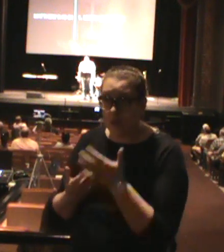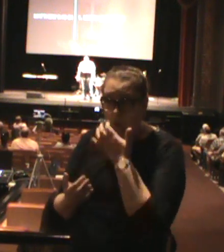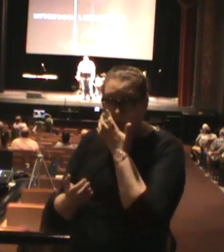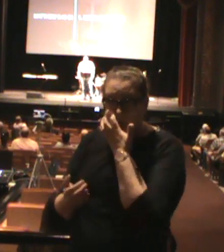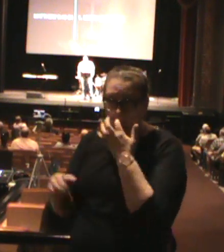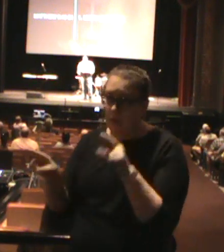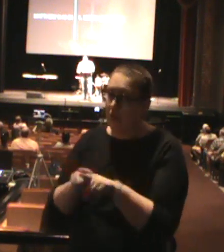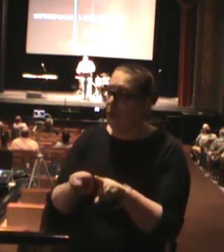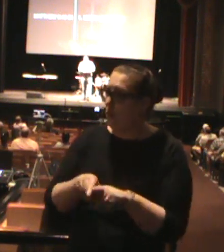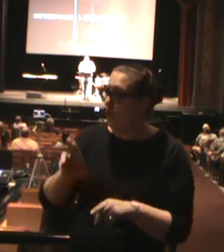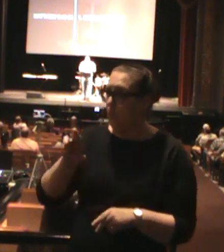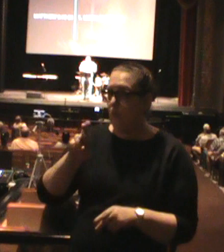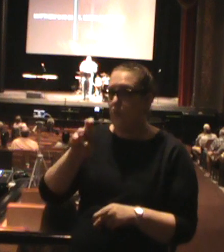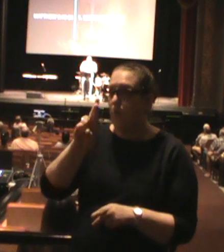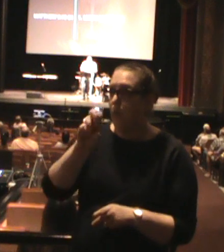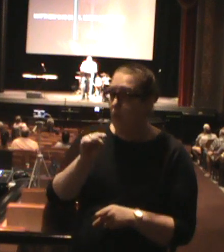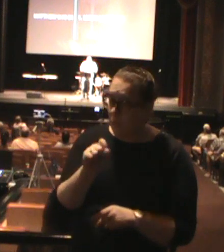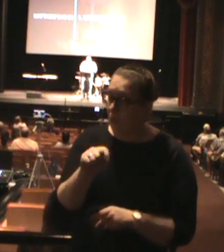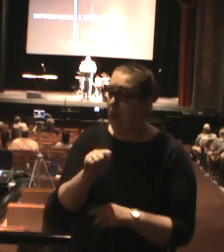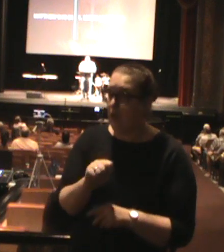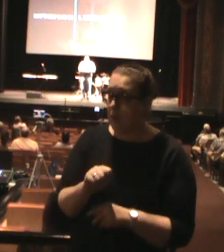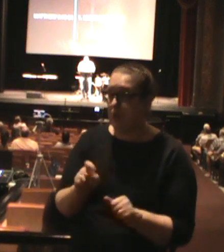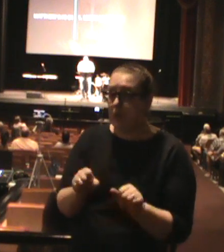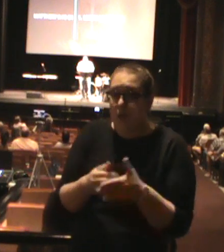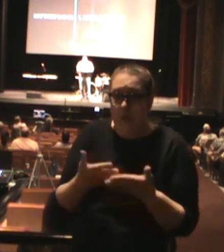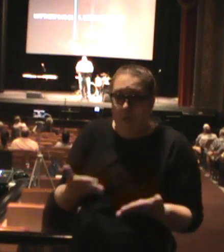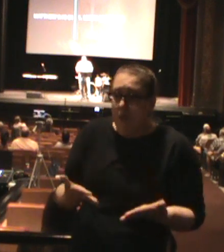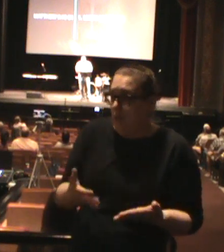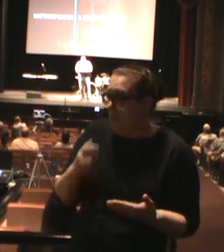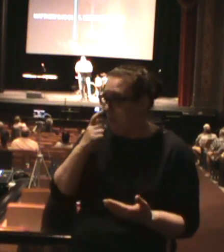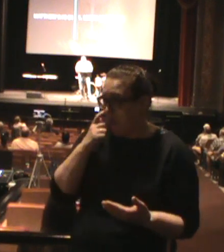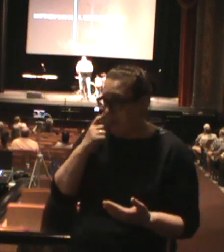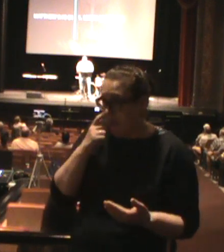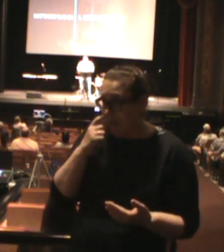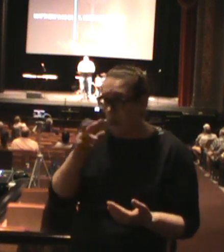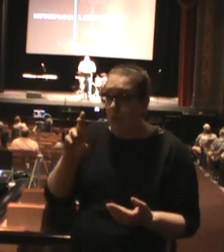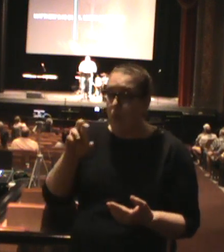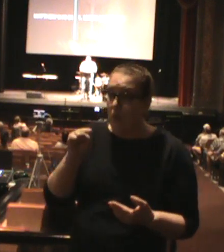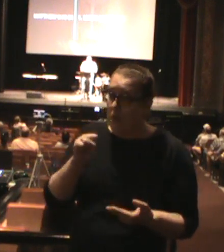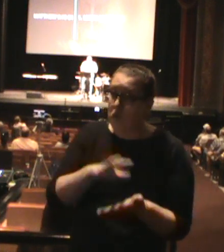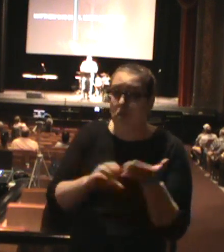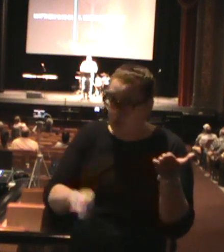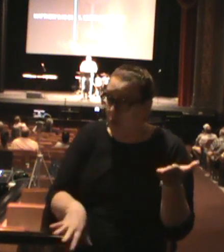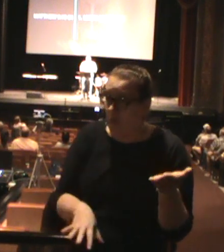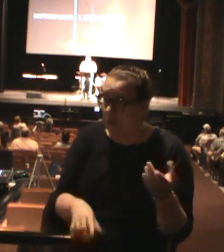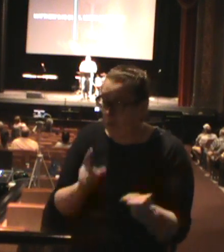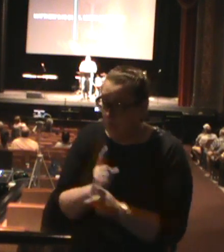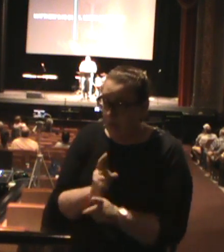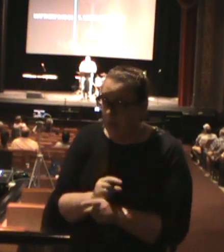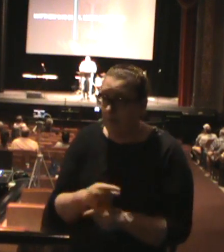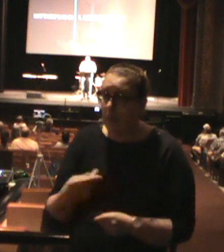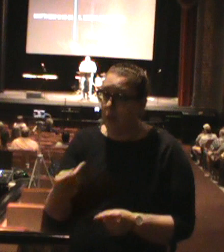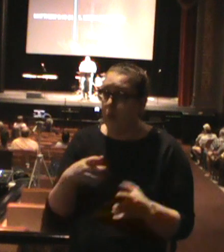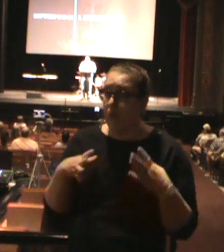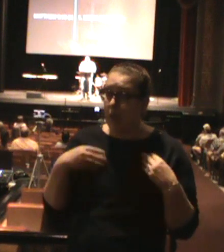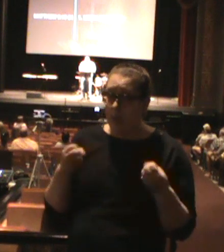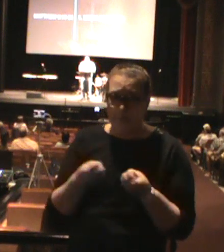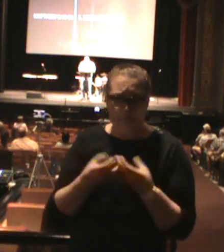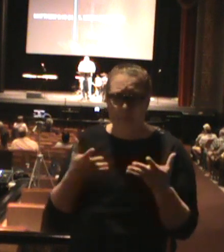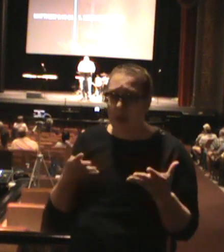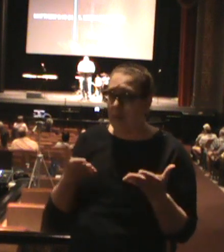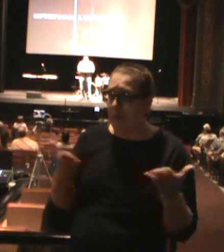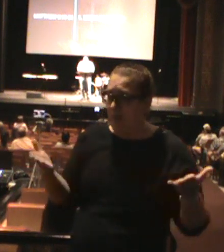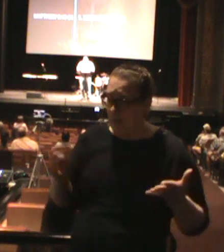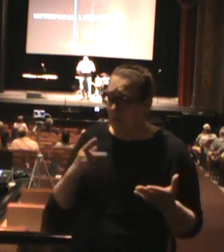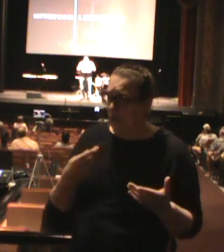no good. And so there were things that they dealt with back in these times. But we have a lot of other things that we have to deal